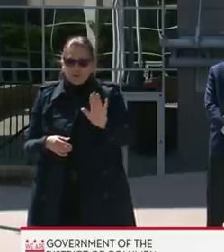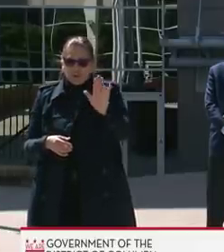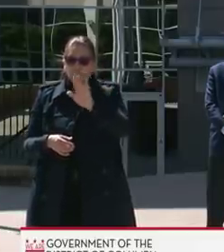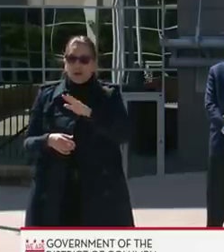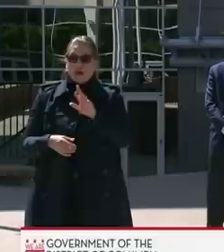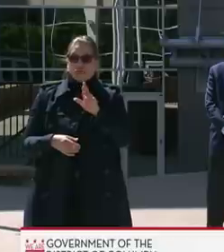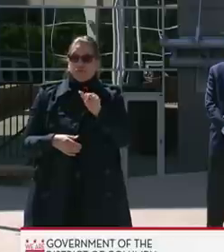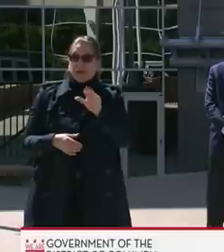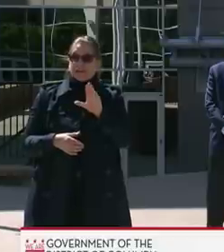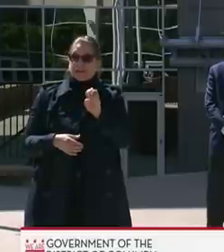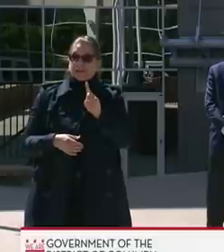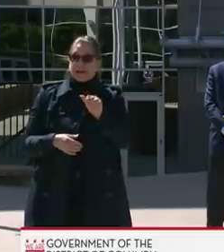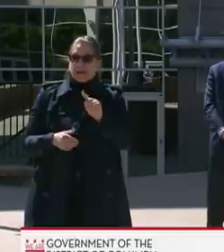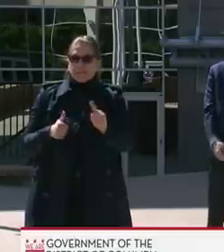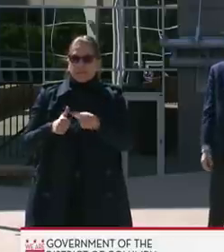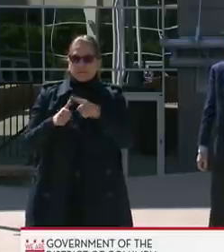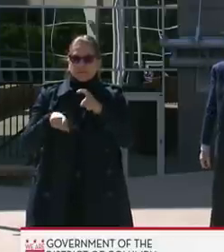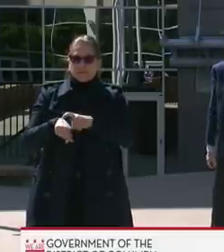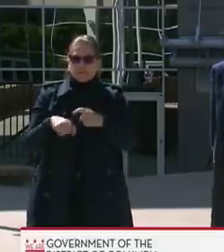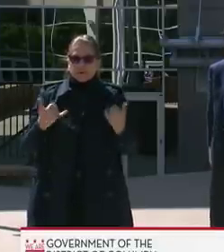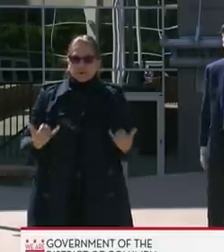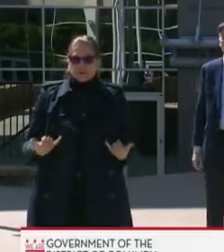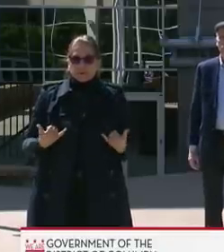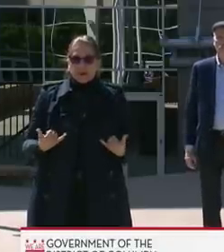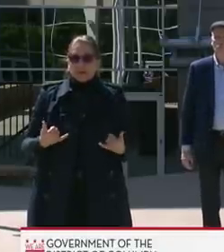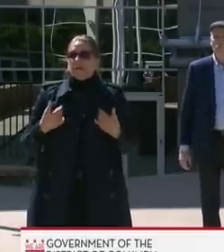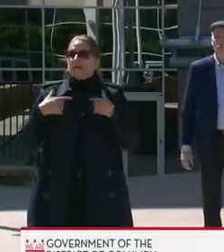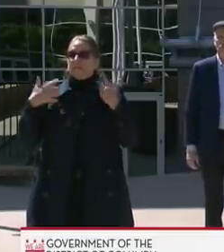been releasing for several days, maybe a week.